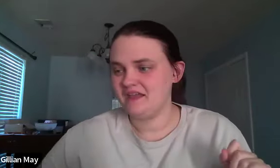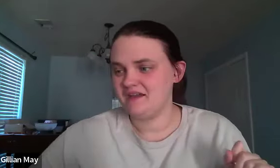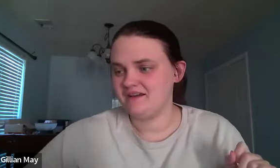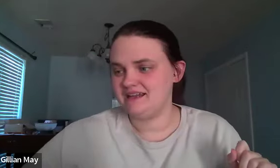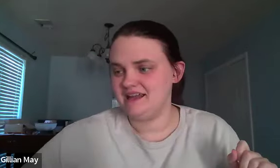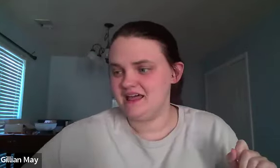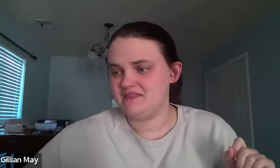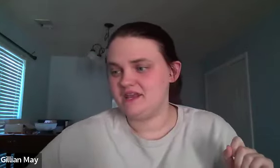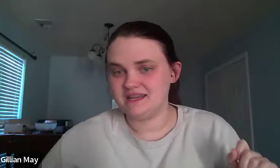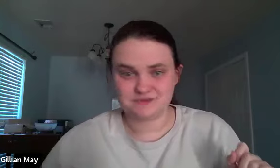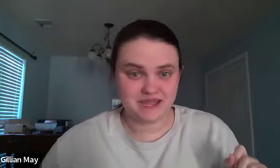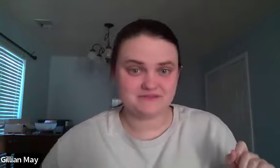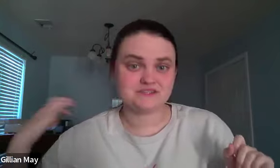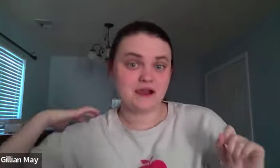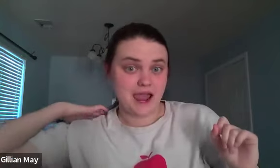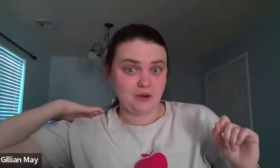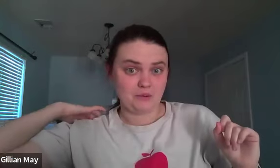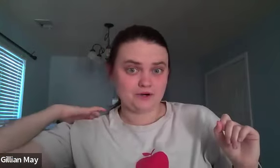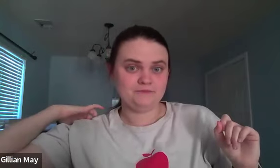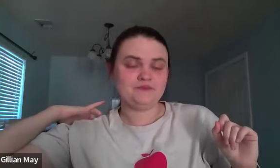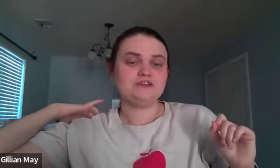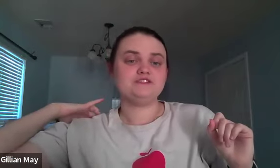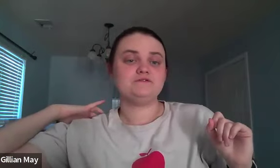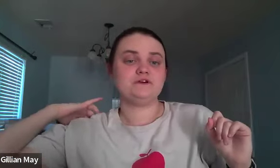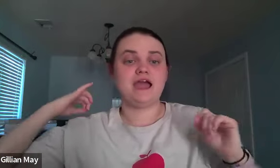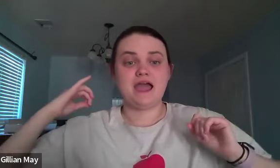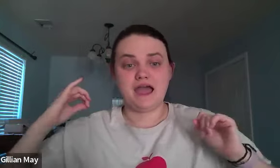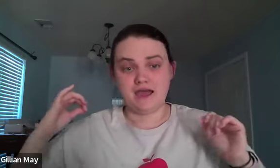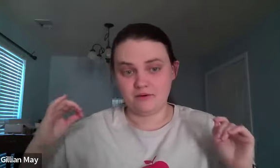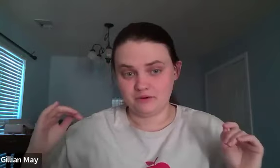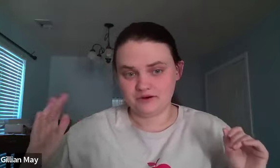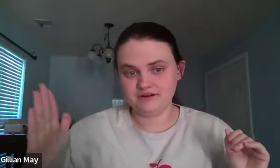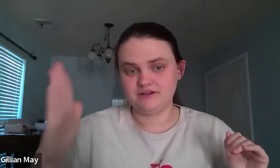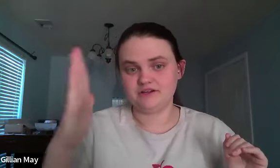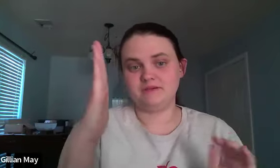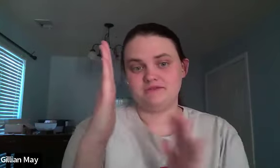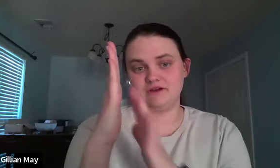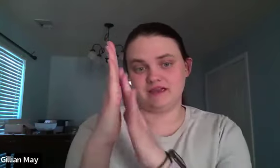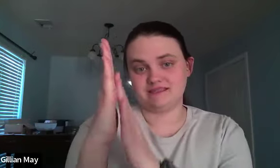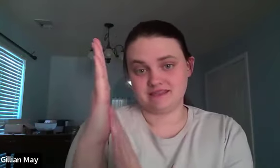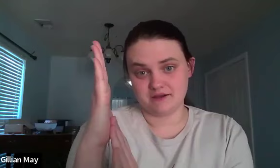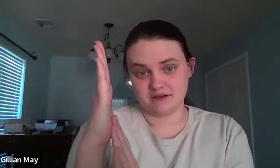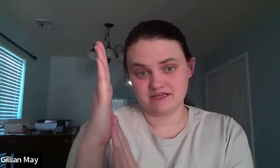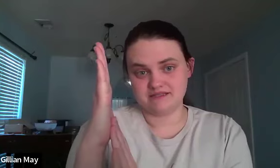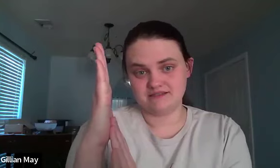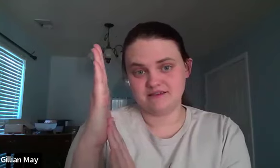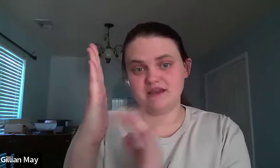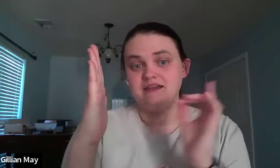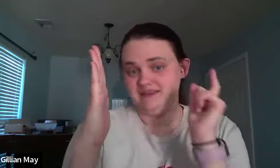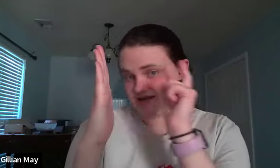All right. The next one we have is our hour. So for hour, you're going to have your hands sideways.